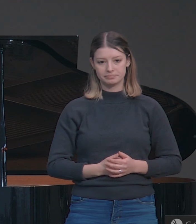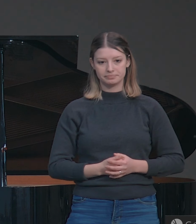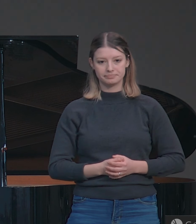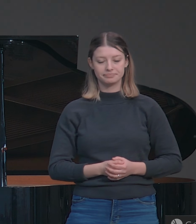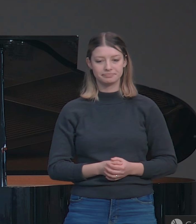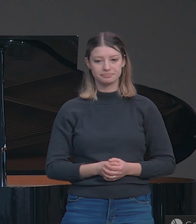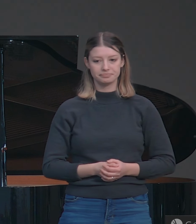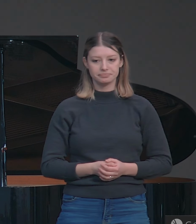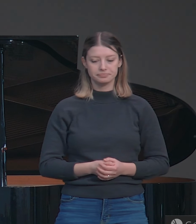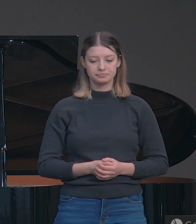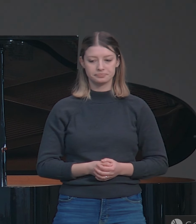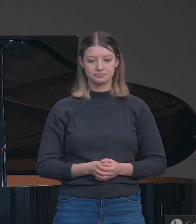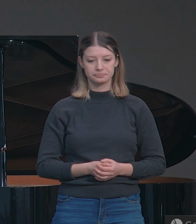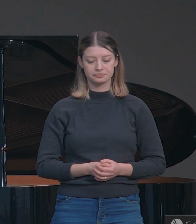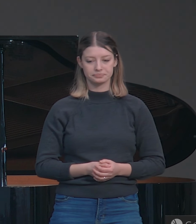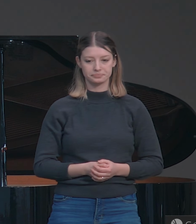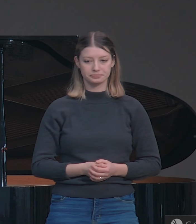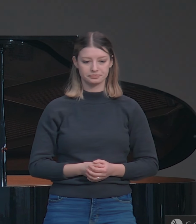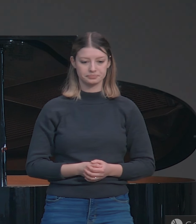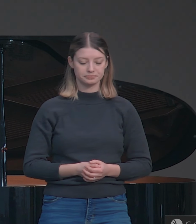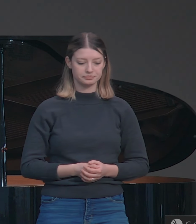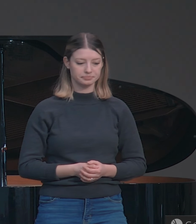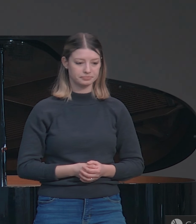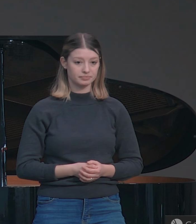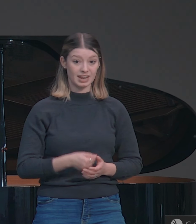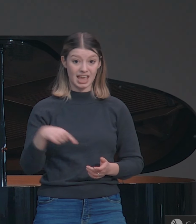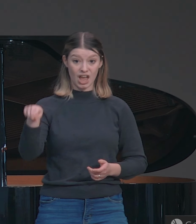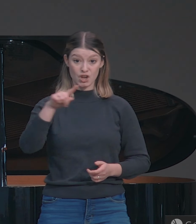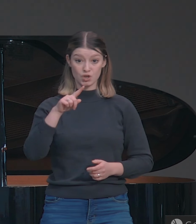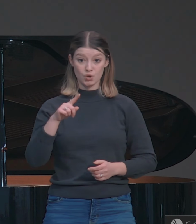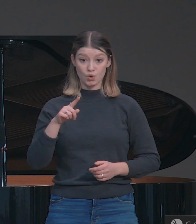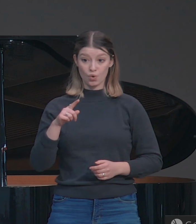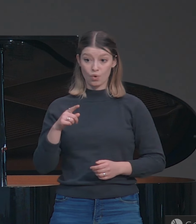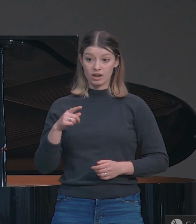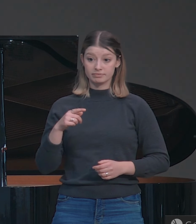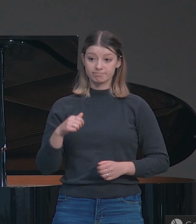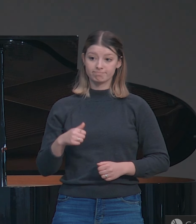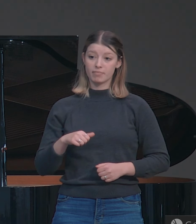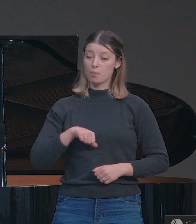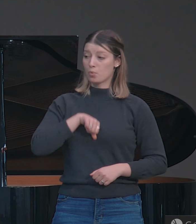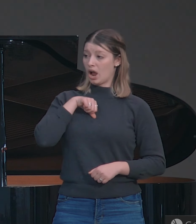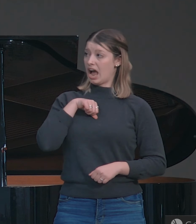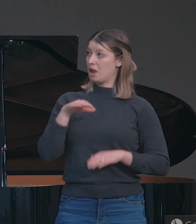You're a fool to walk before God in pride. You're a fool.